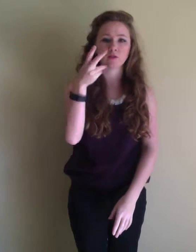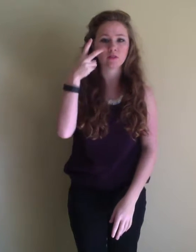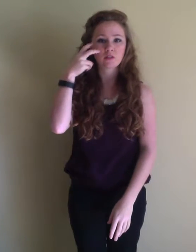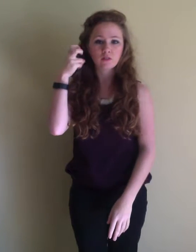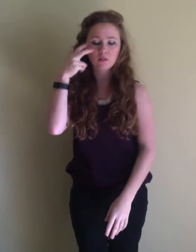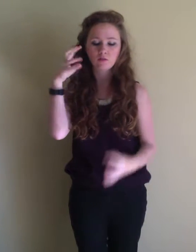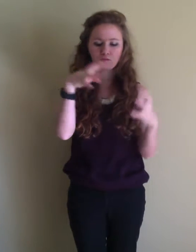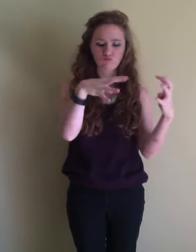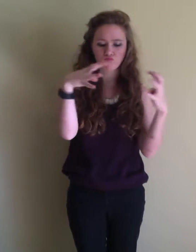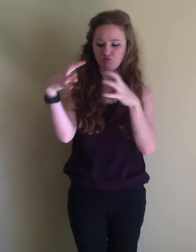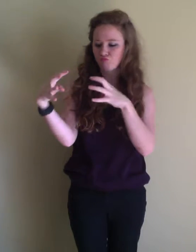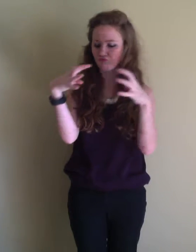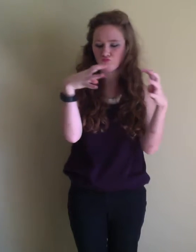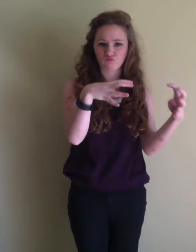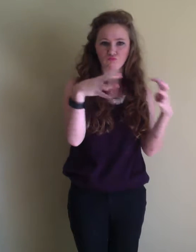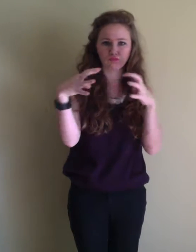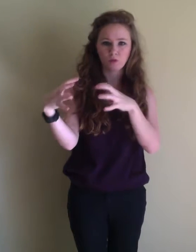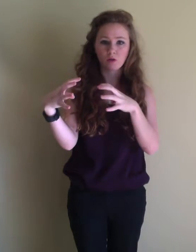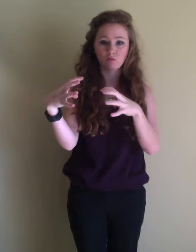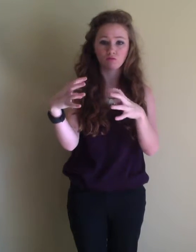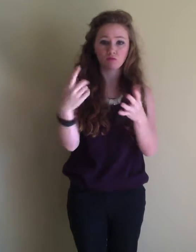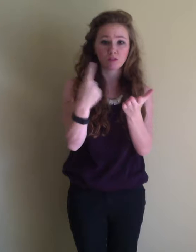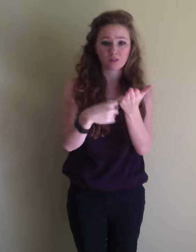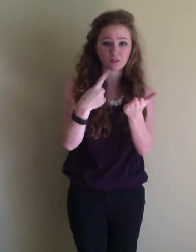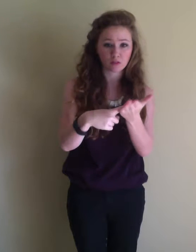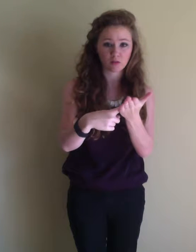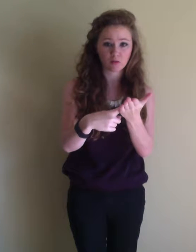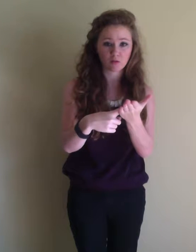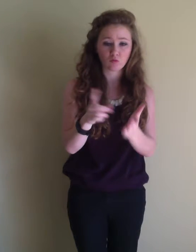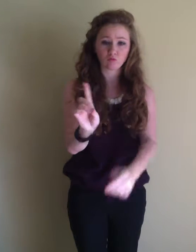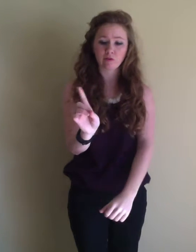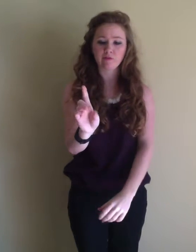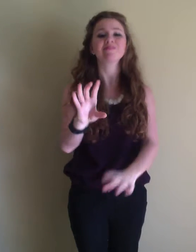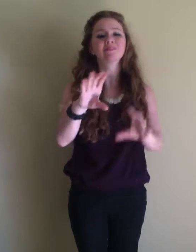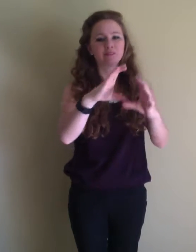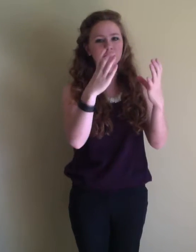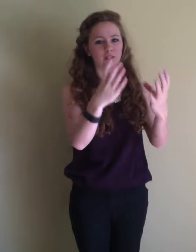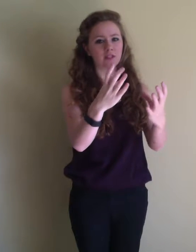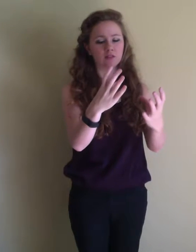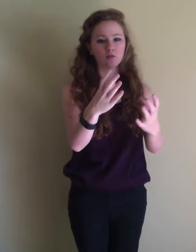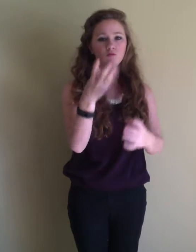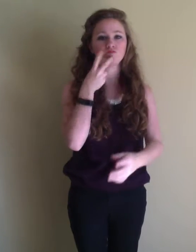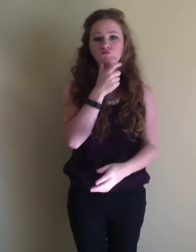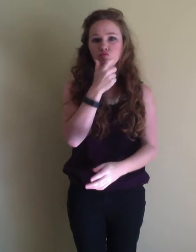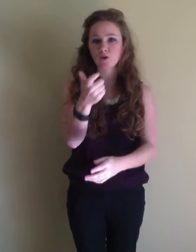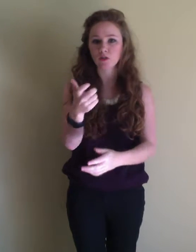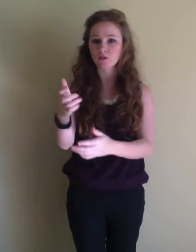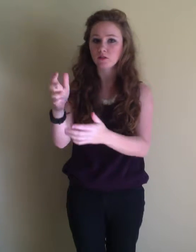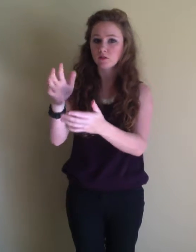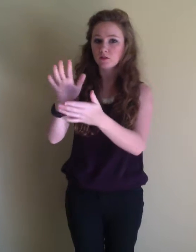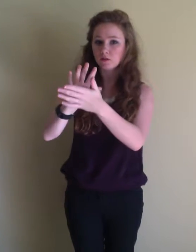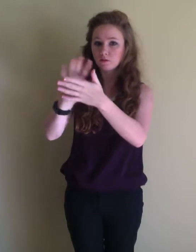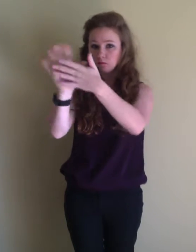class, watched the other puppet show video about that. The British were victorious. They won. And after the French and Indian War,